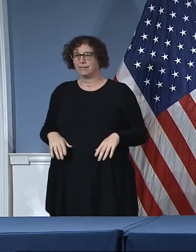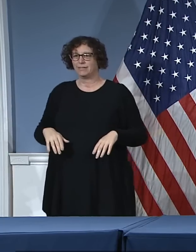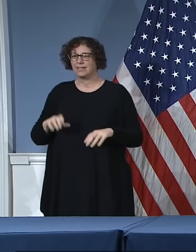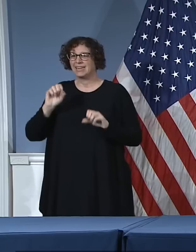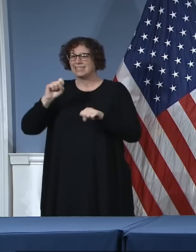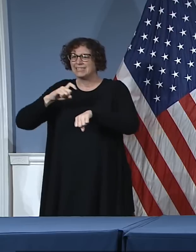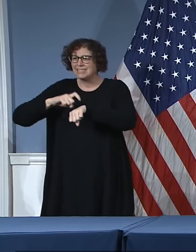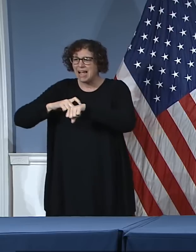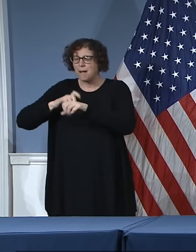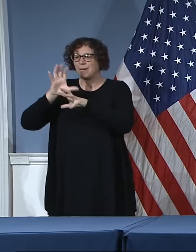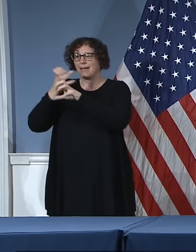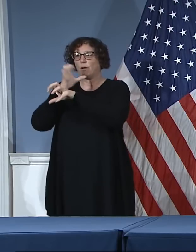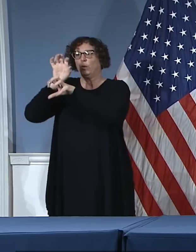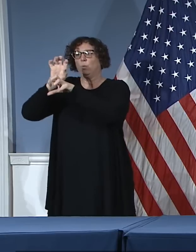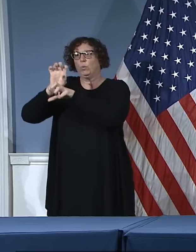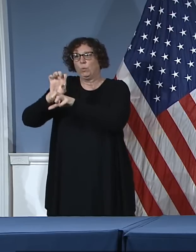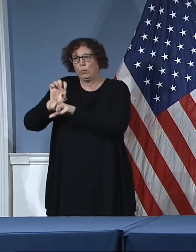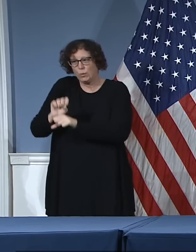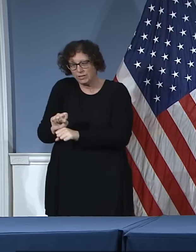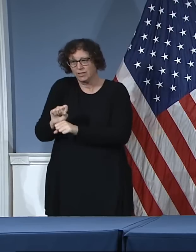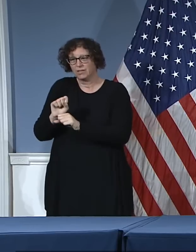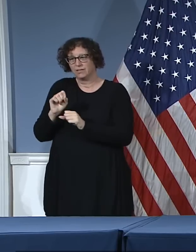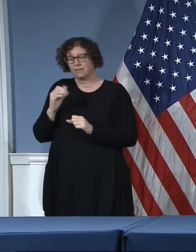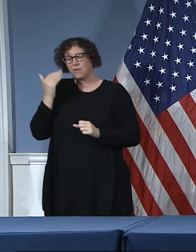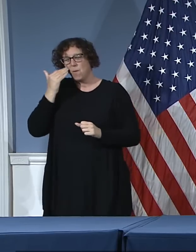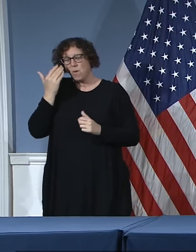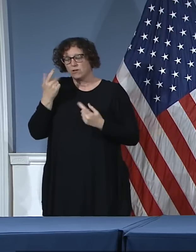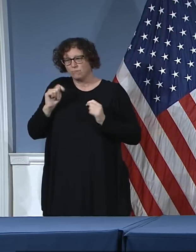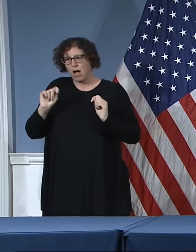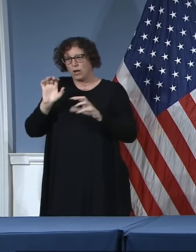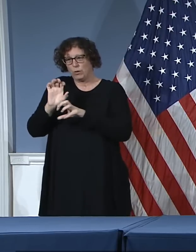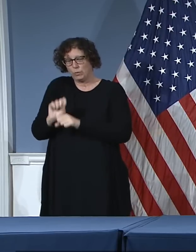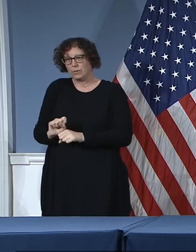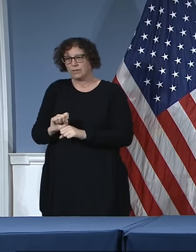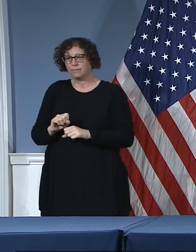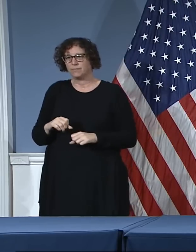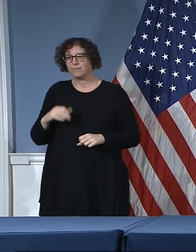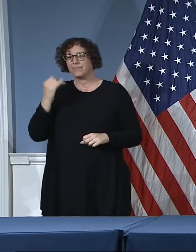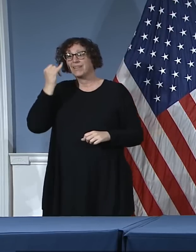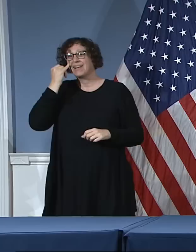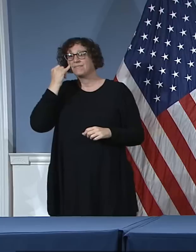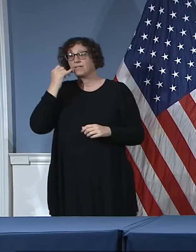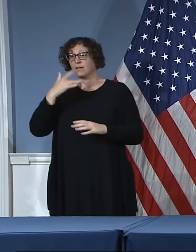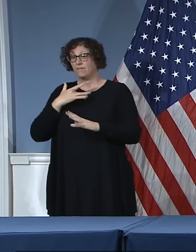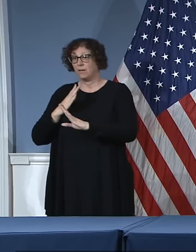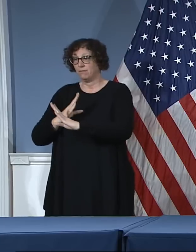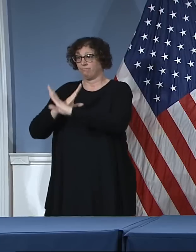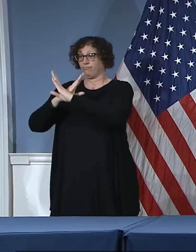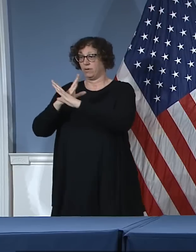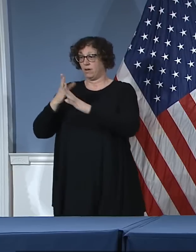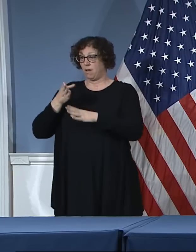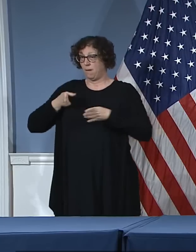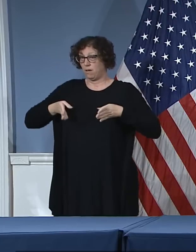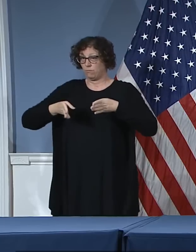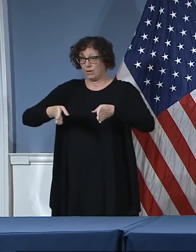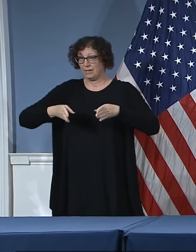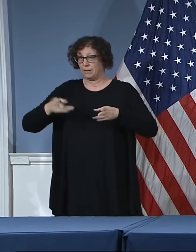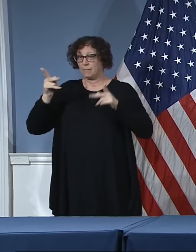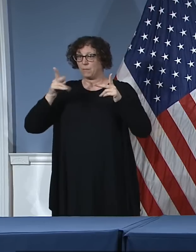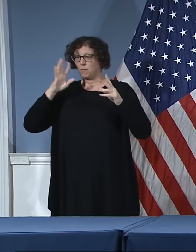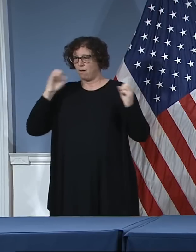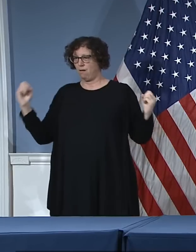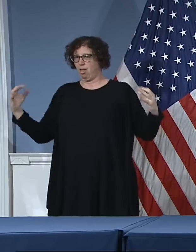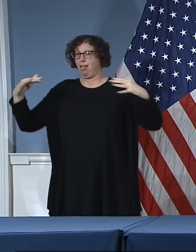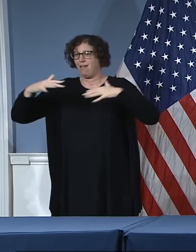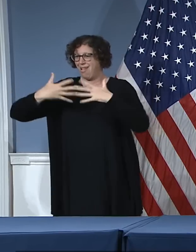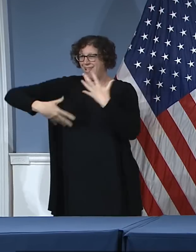to get used to it. So if your block, if you put barriers at the end of your block, everyone's going to come out and hang out like it's normal. We can't have that.